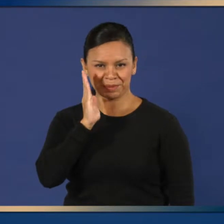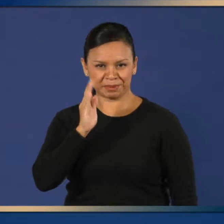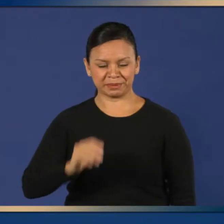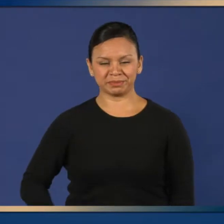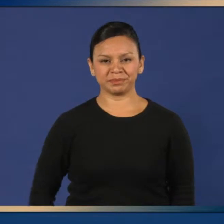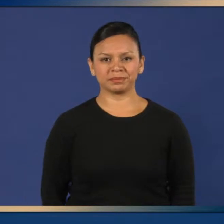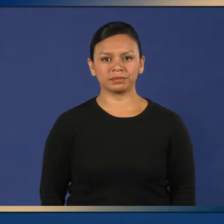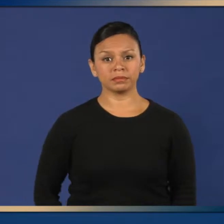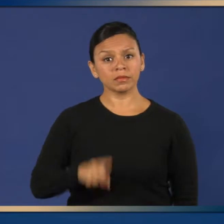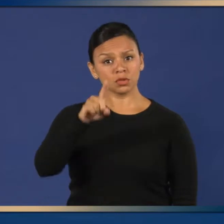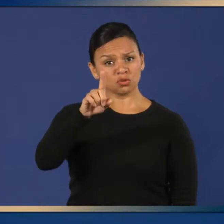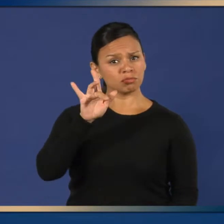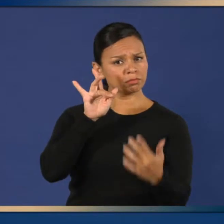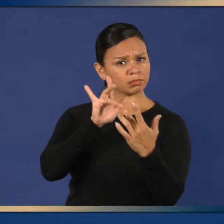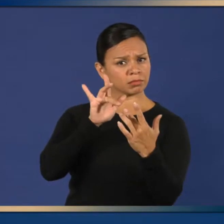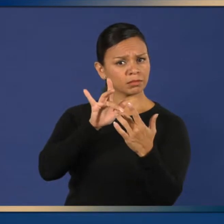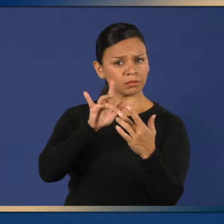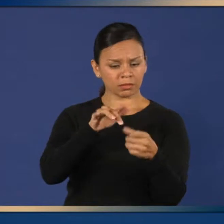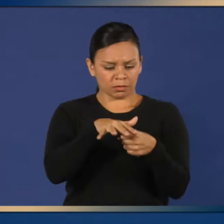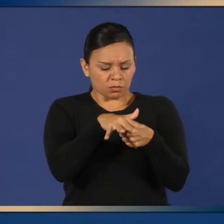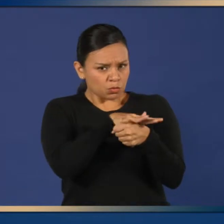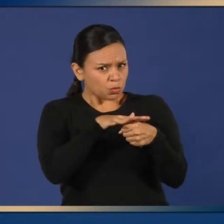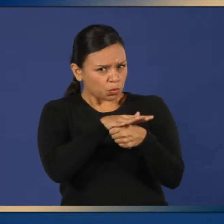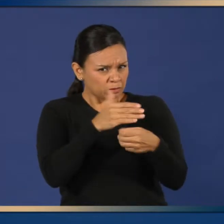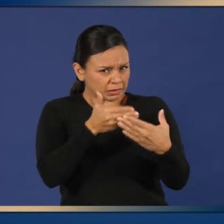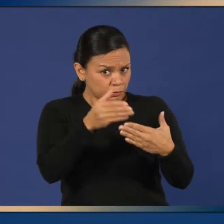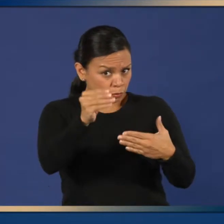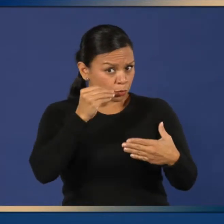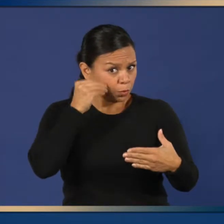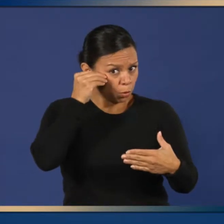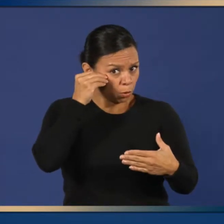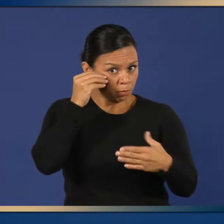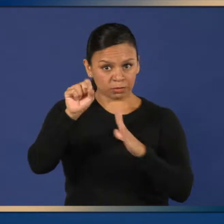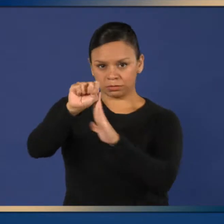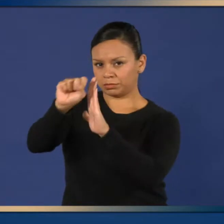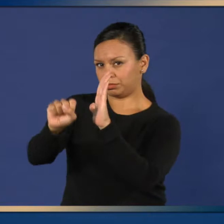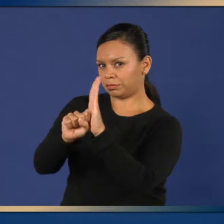Call your local or state health department.